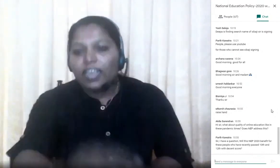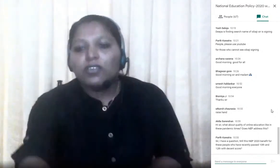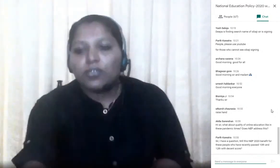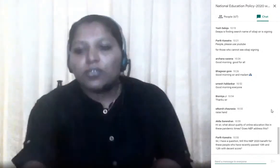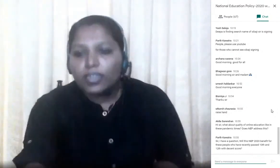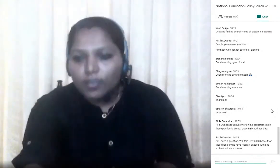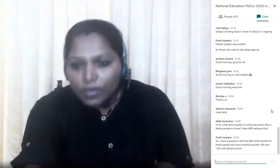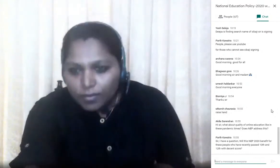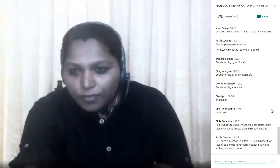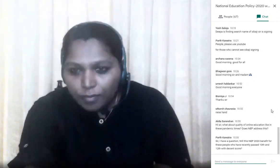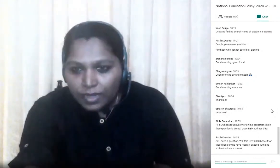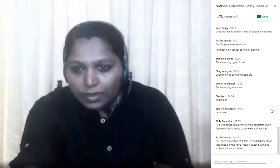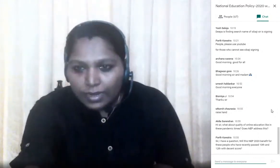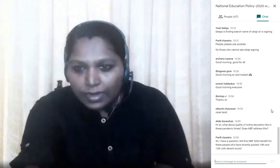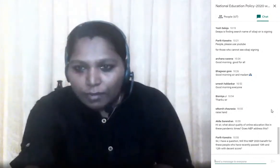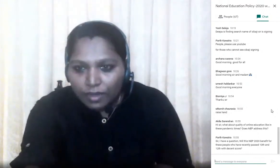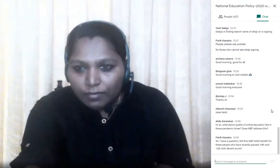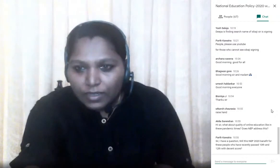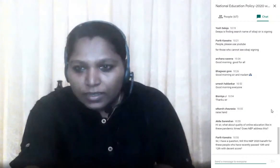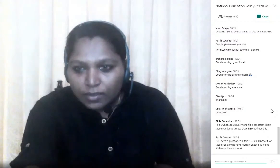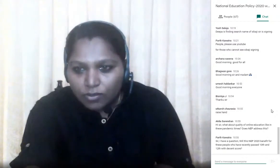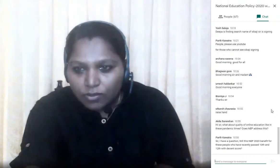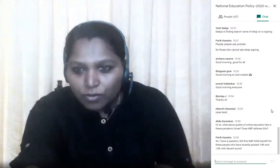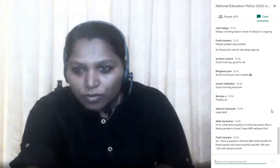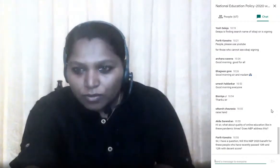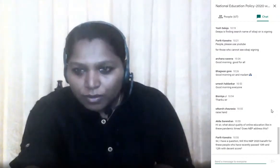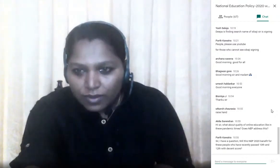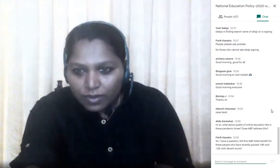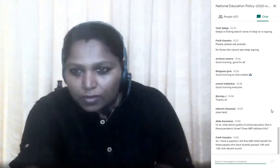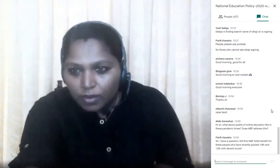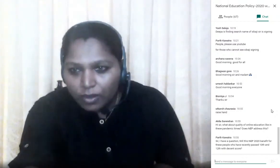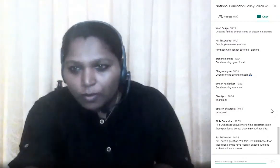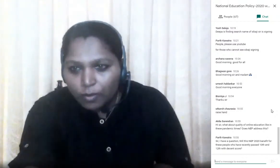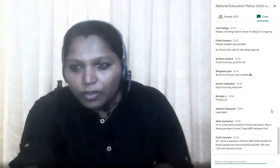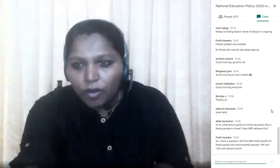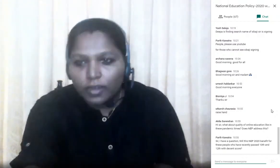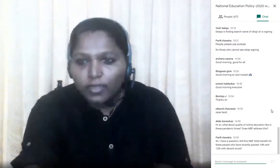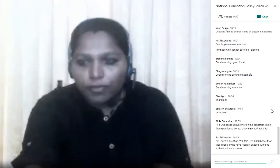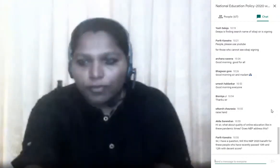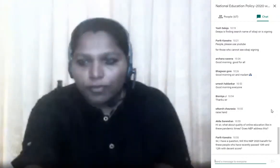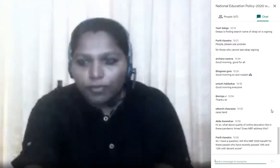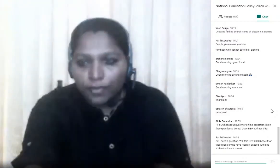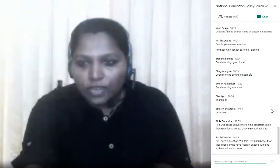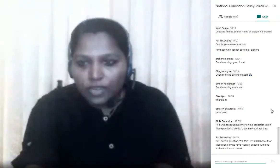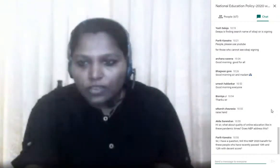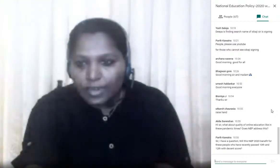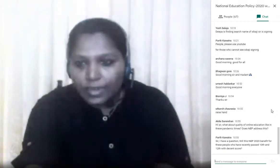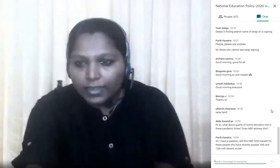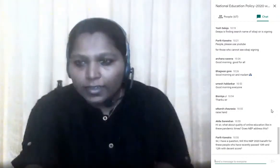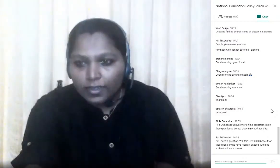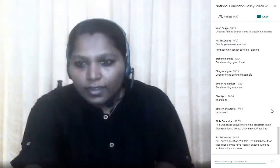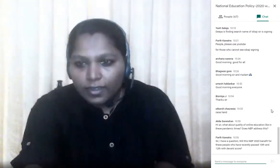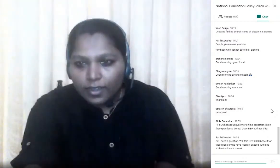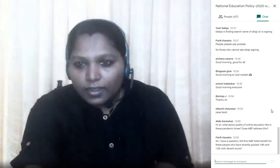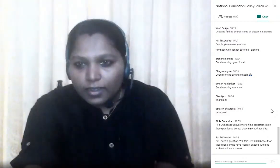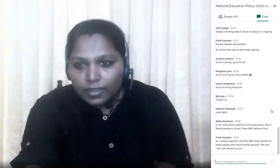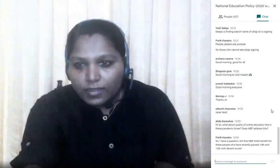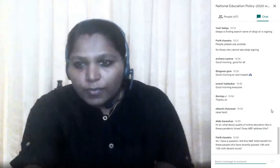So there is Hi, a question sir. from Akila ma'am. So the question is, what about the quality of online education like in this